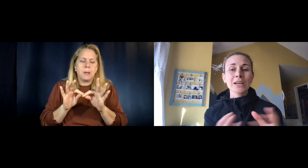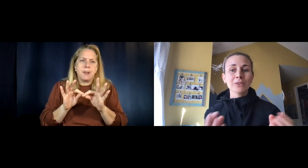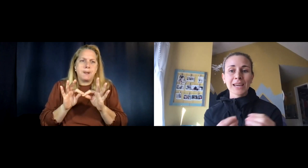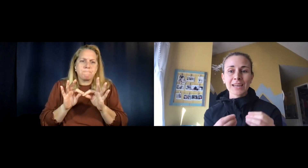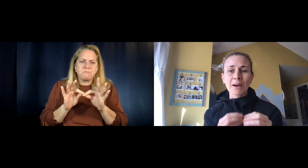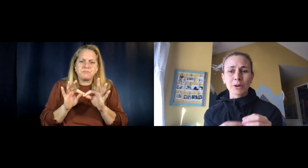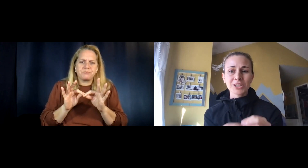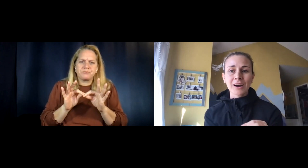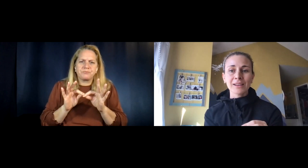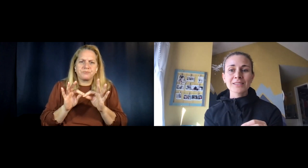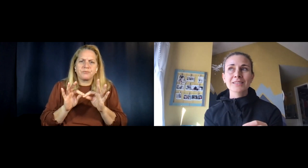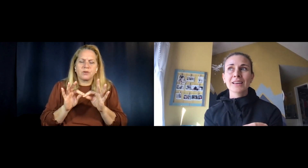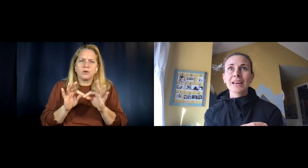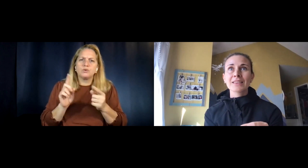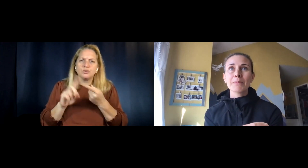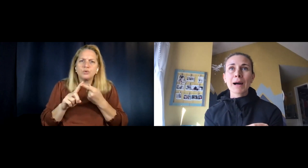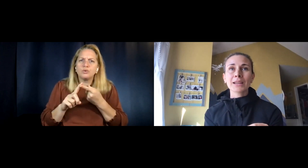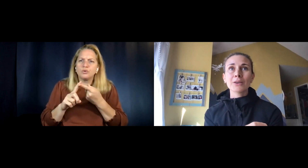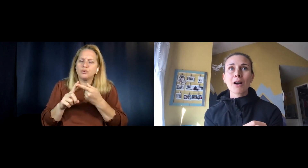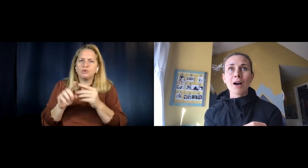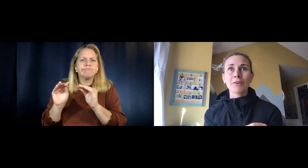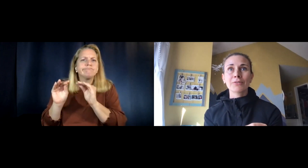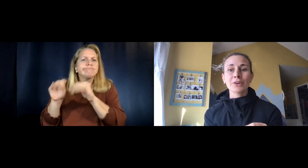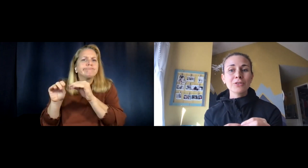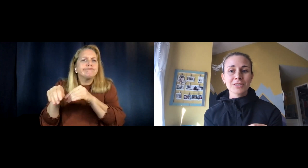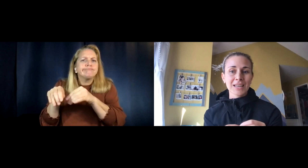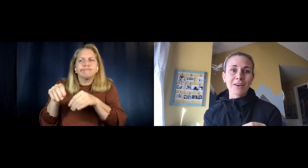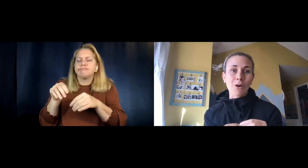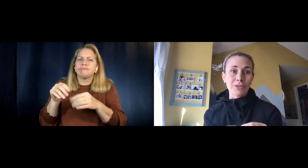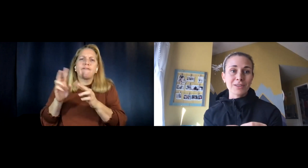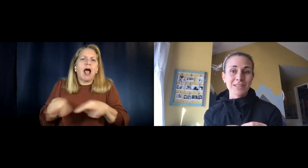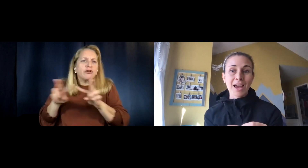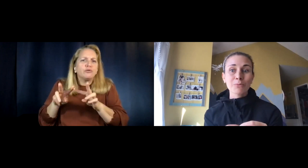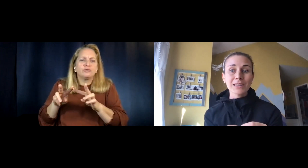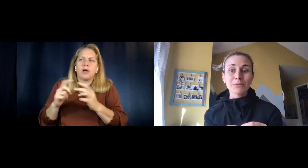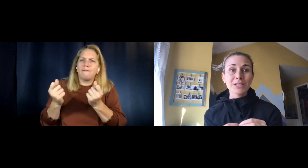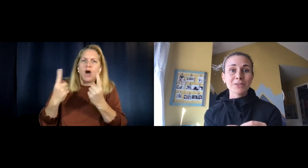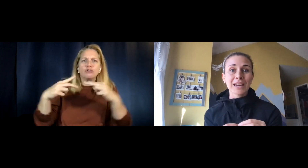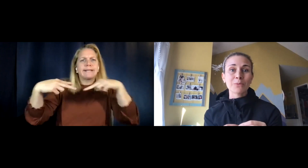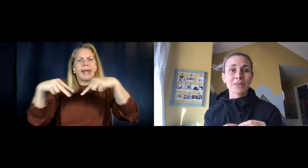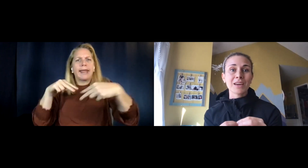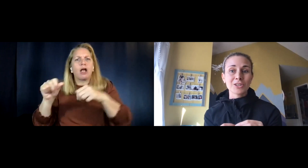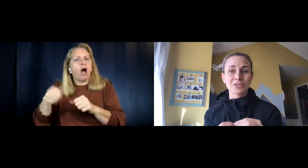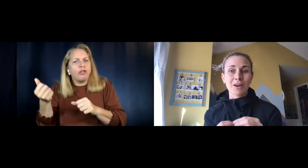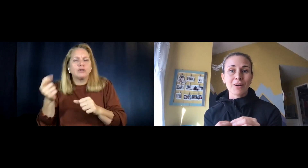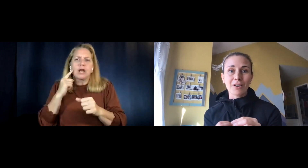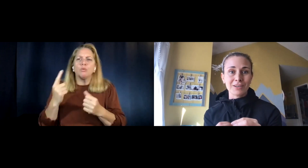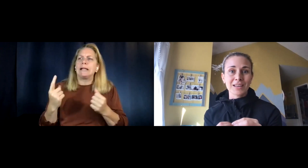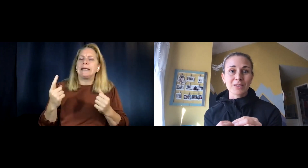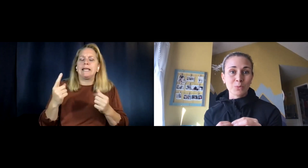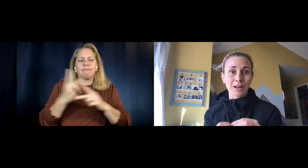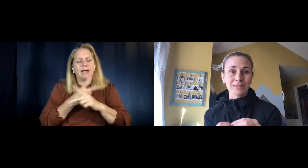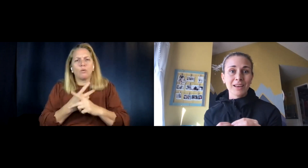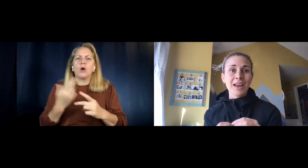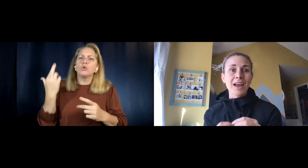to inculcate in our child the value of understand others and really resonate with the issues of others